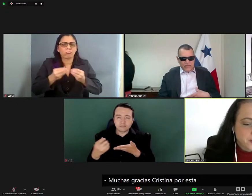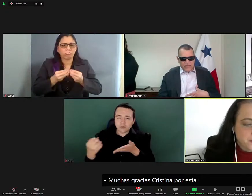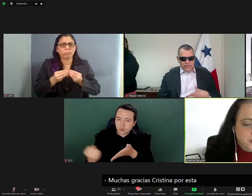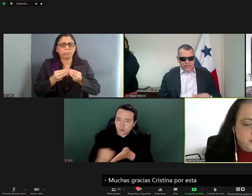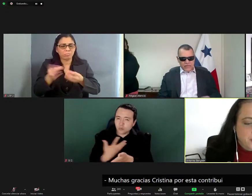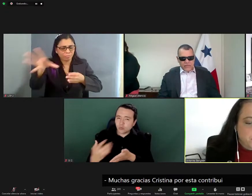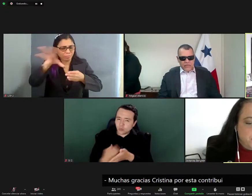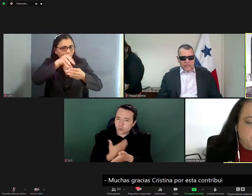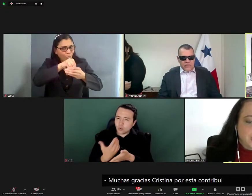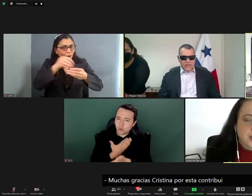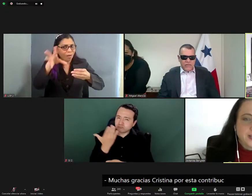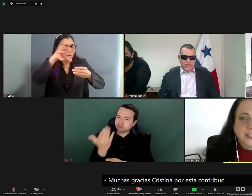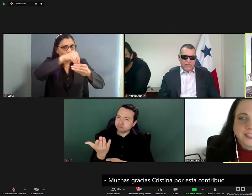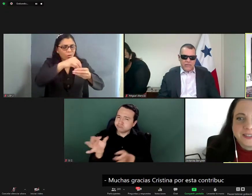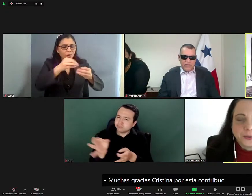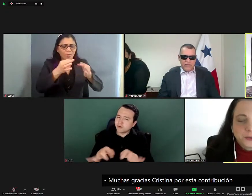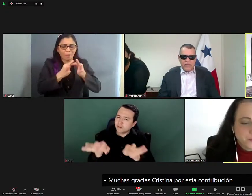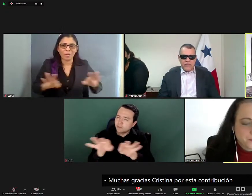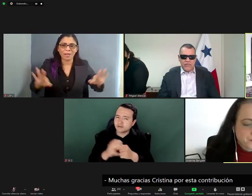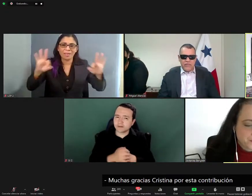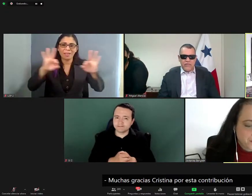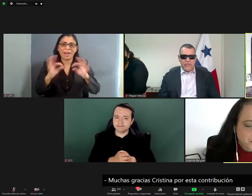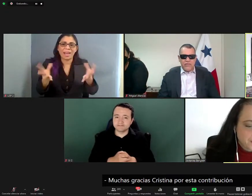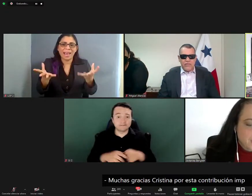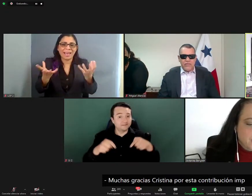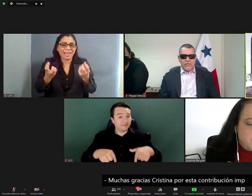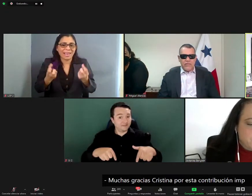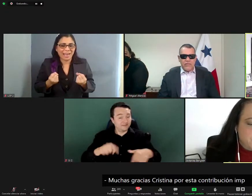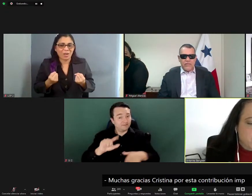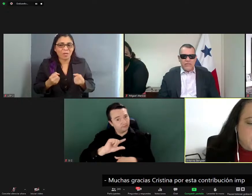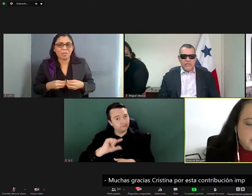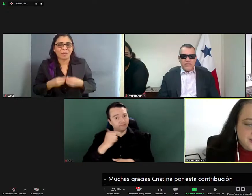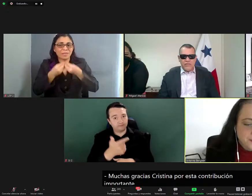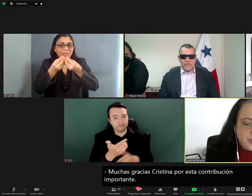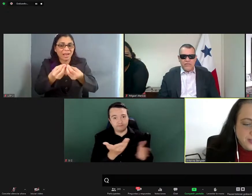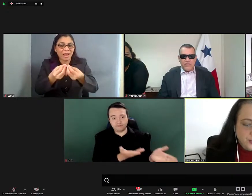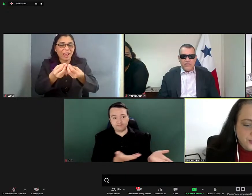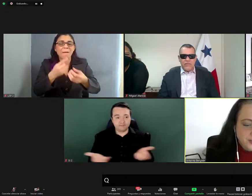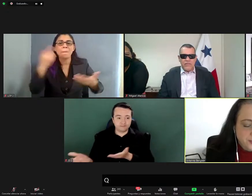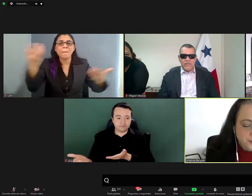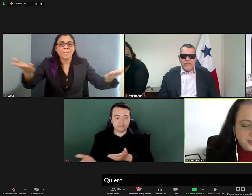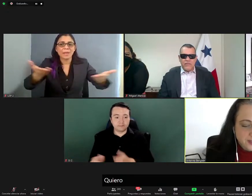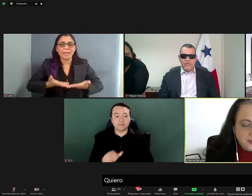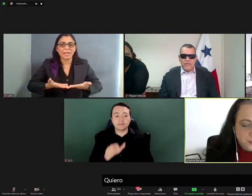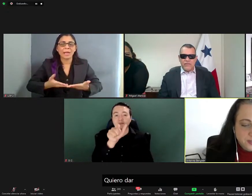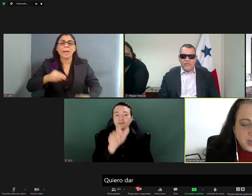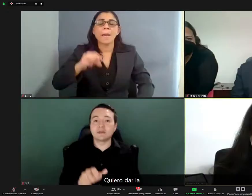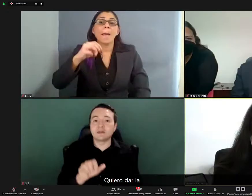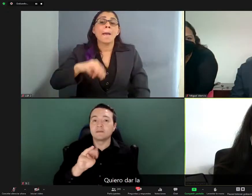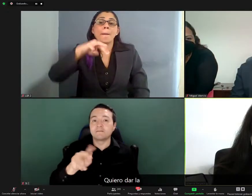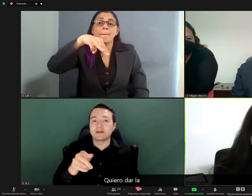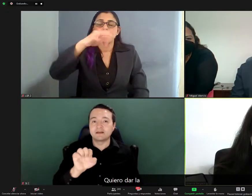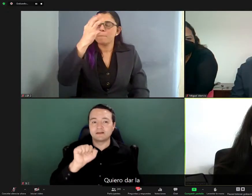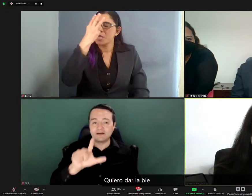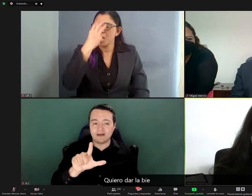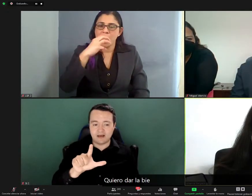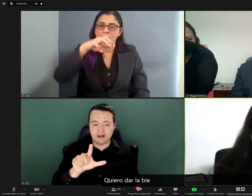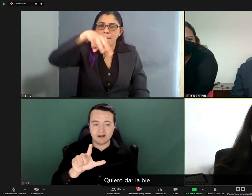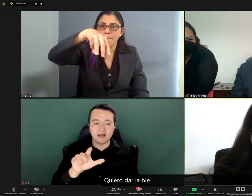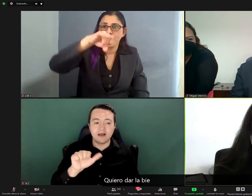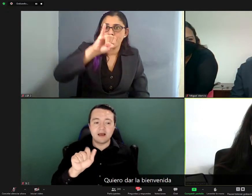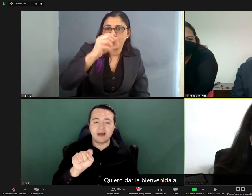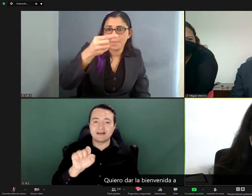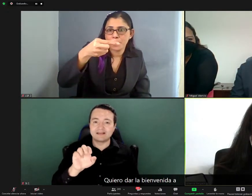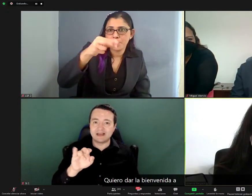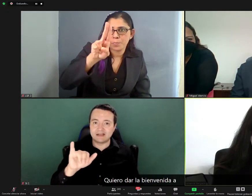welcome miguel atencio miguel has a bachelor's degree in sociology he is a